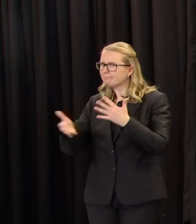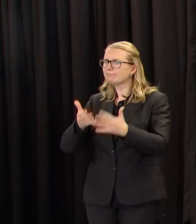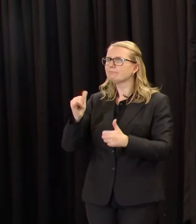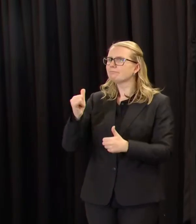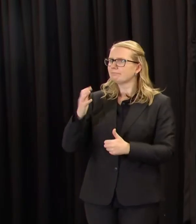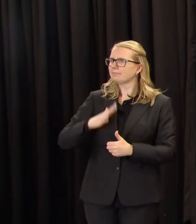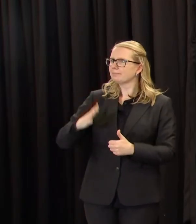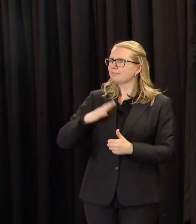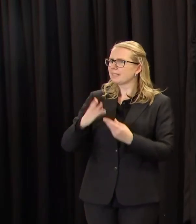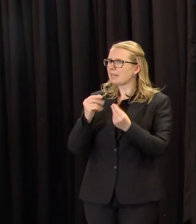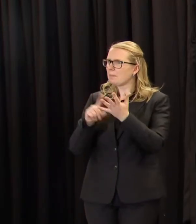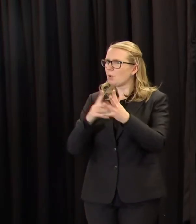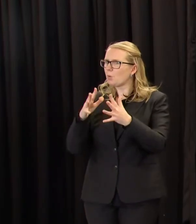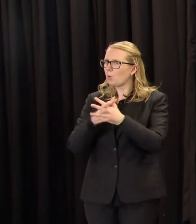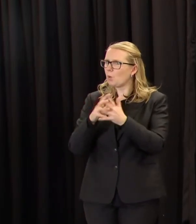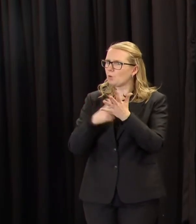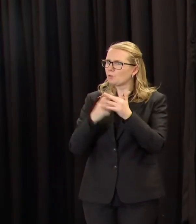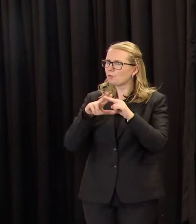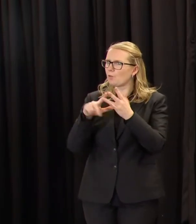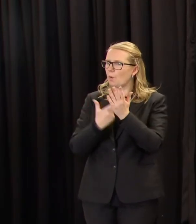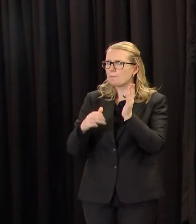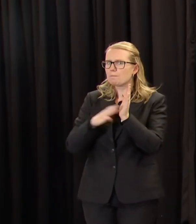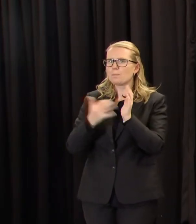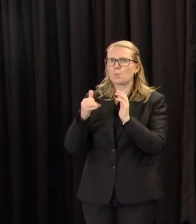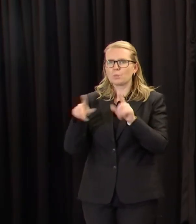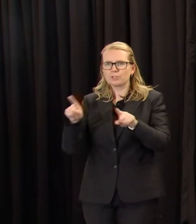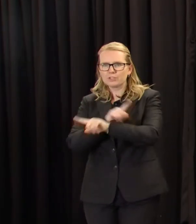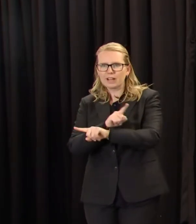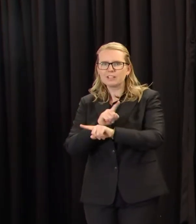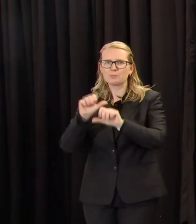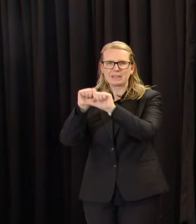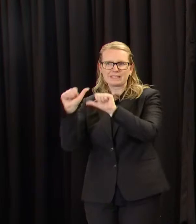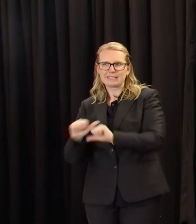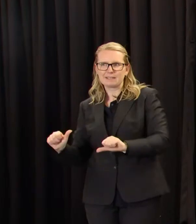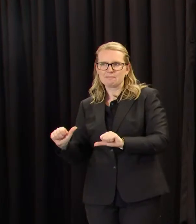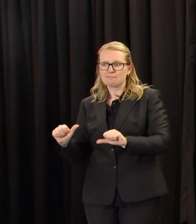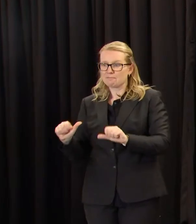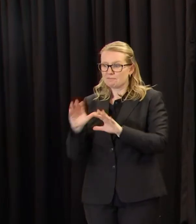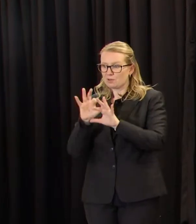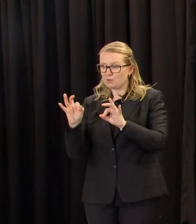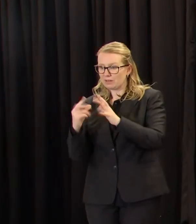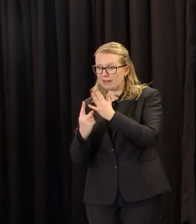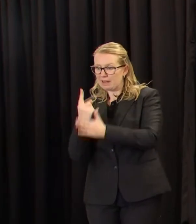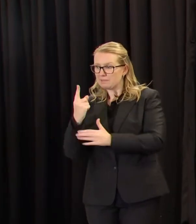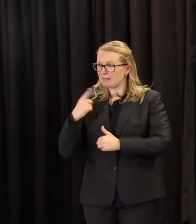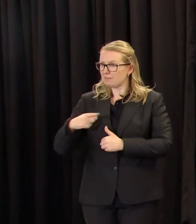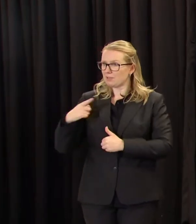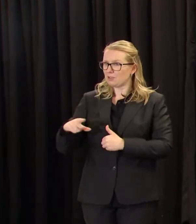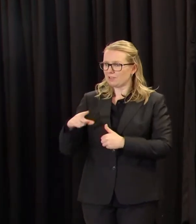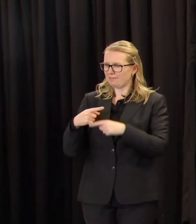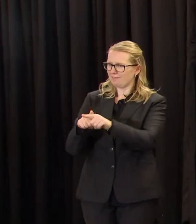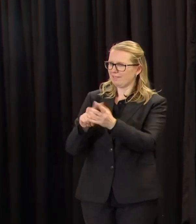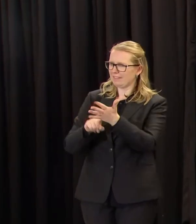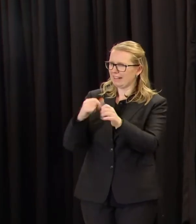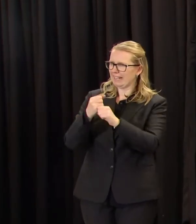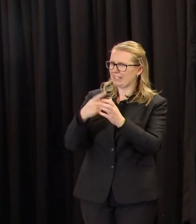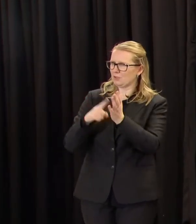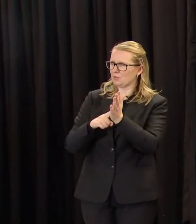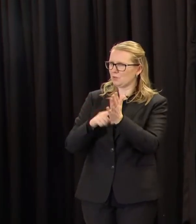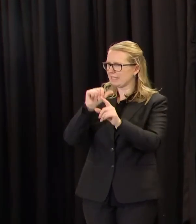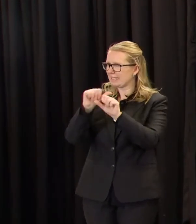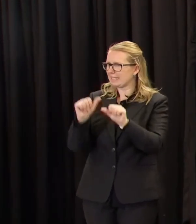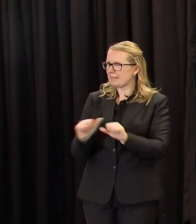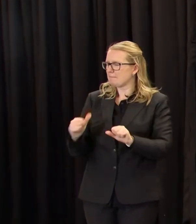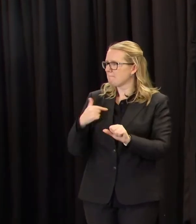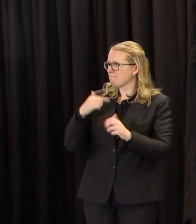there needs to be some law reform, maybe there needs to be some change. The only reason it's not happening is it probably can't legally. But again, I'm now straying into areas